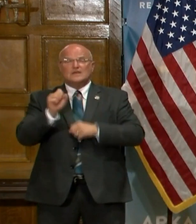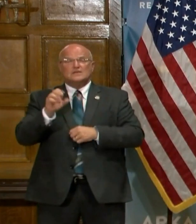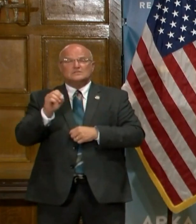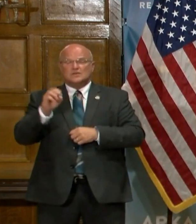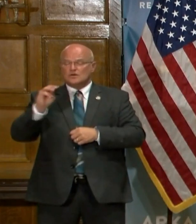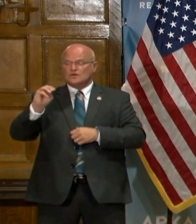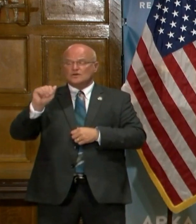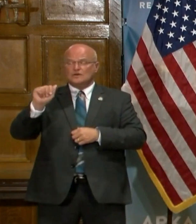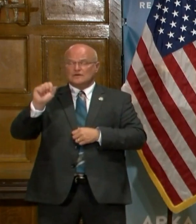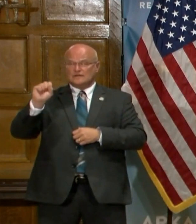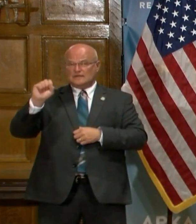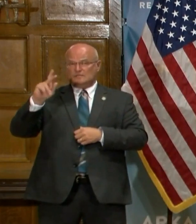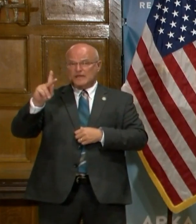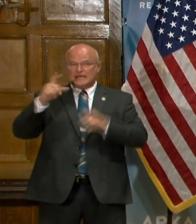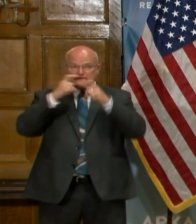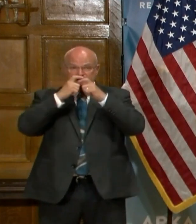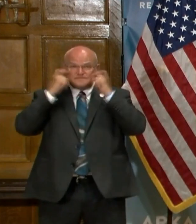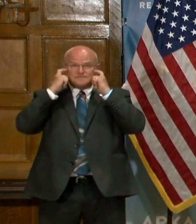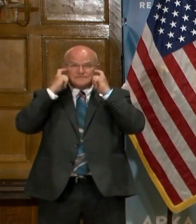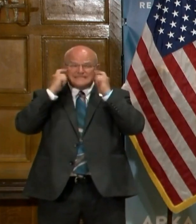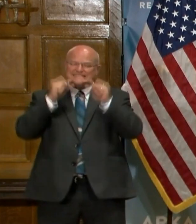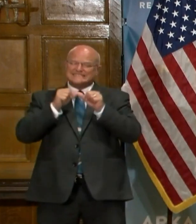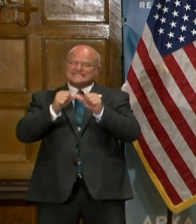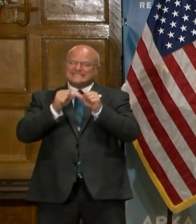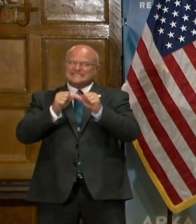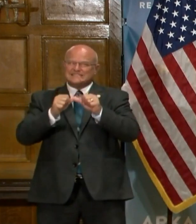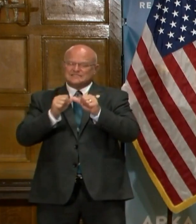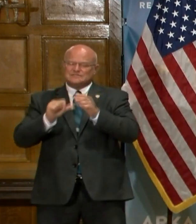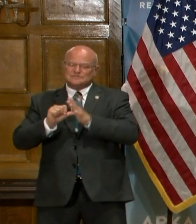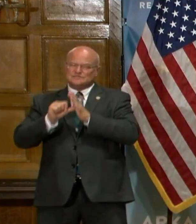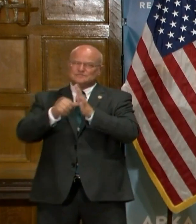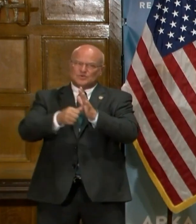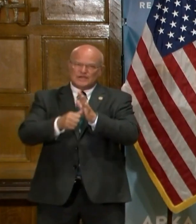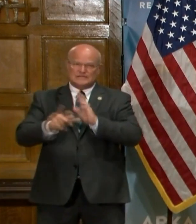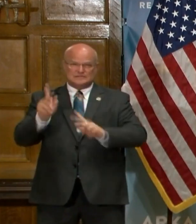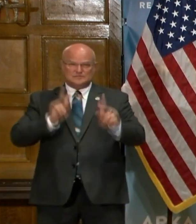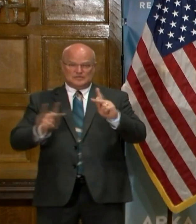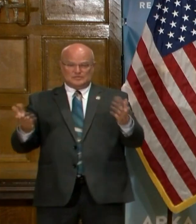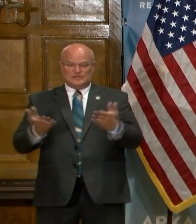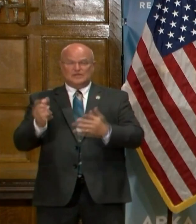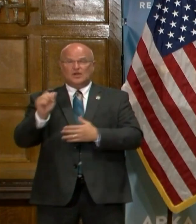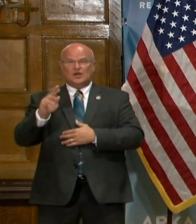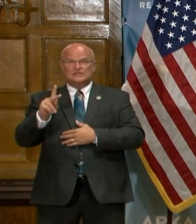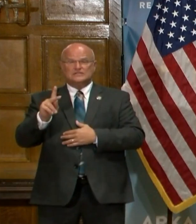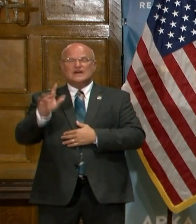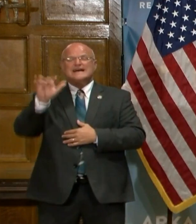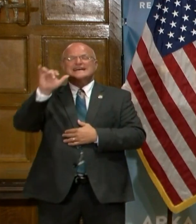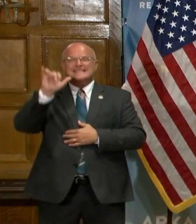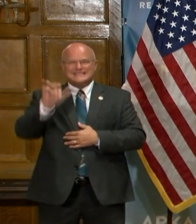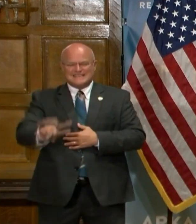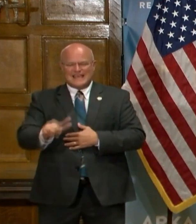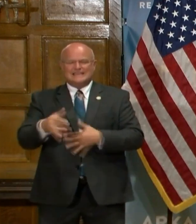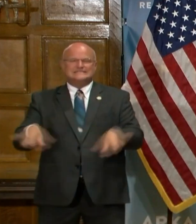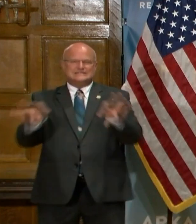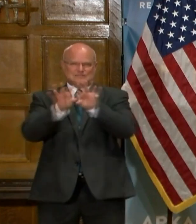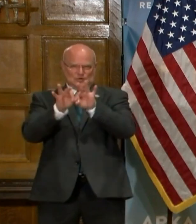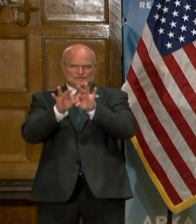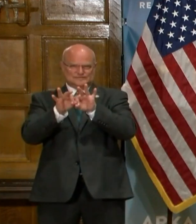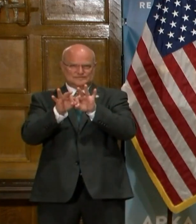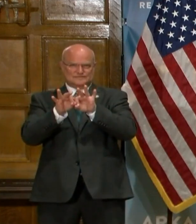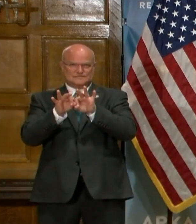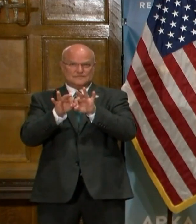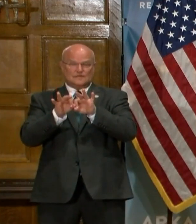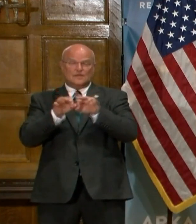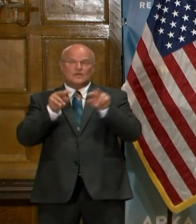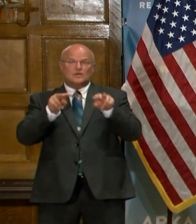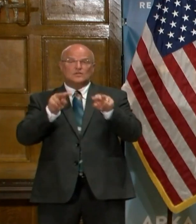the mask is something that we want to continue to impress upon Arkansans that will make a difference for us. And if you